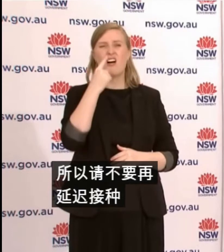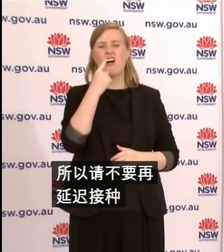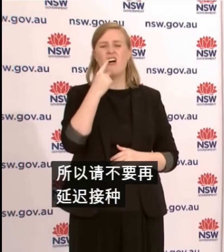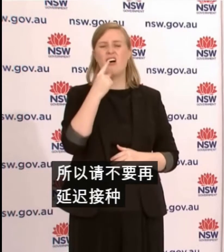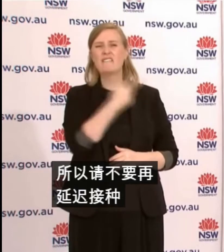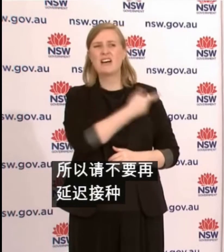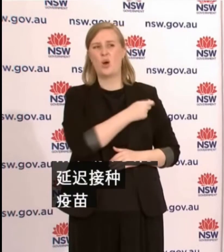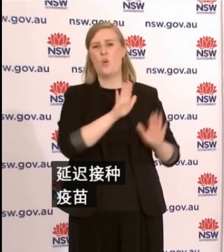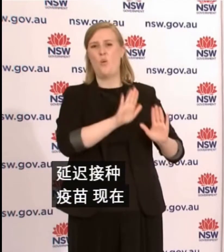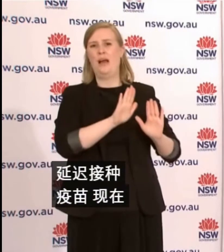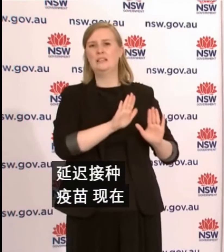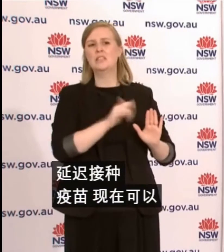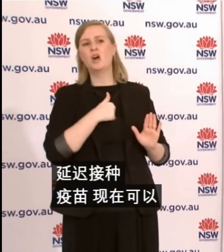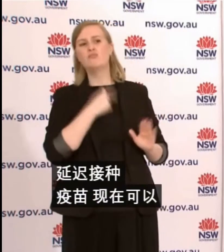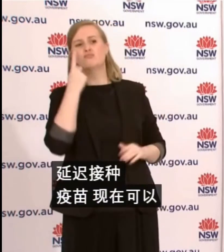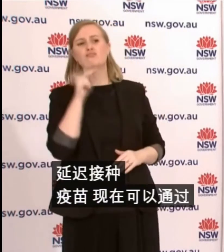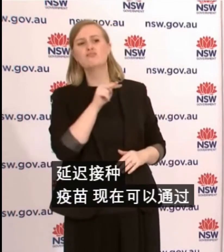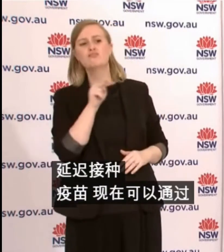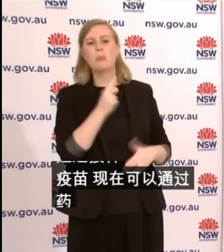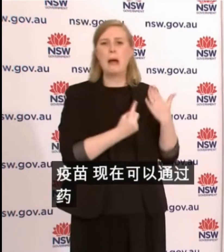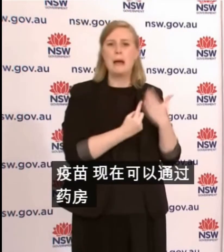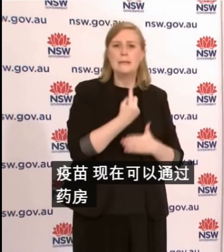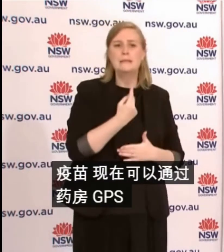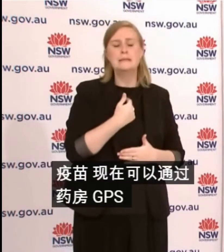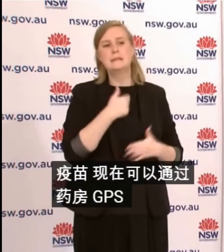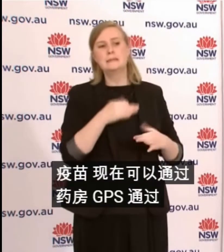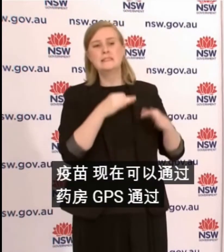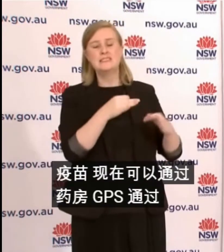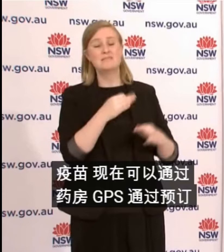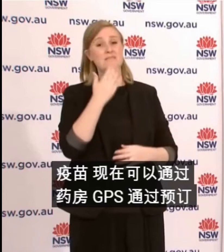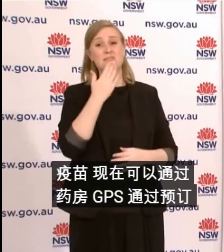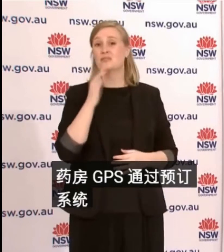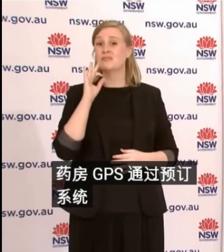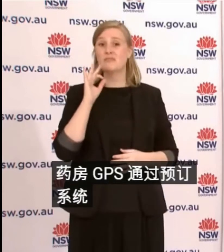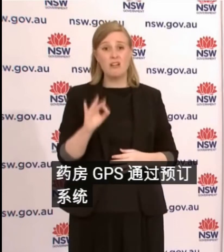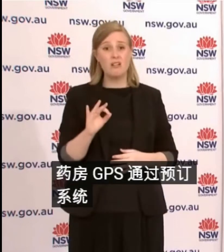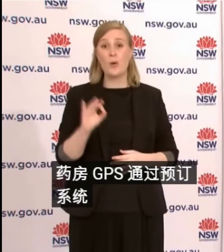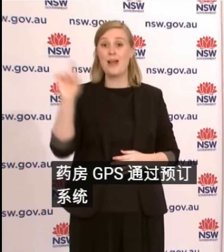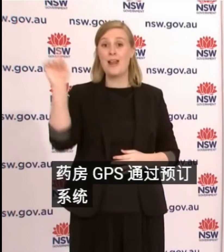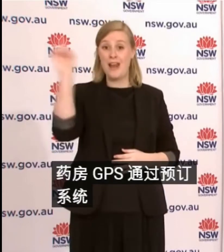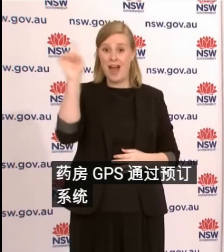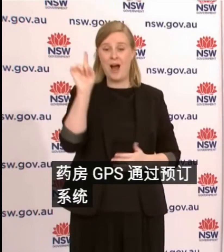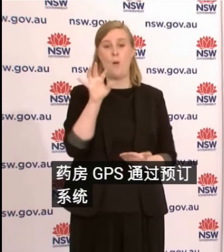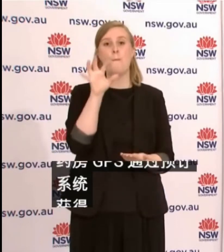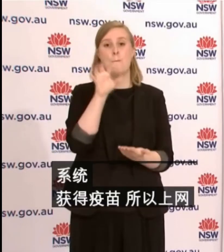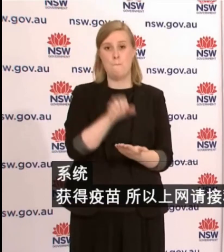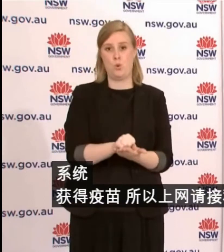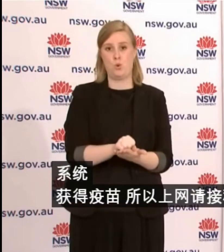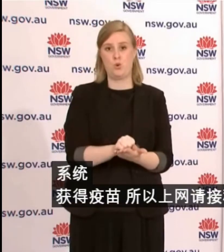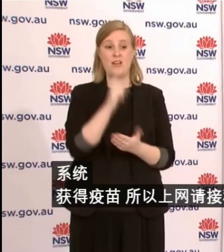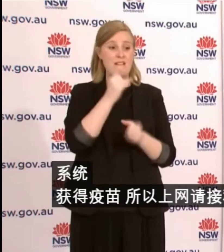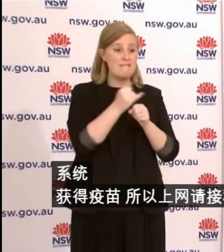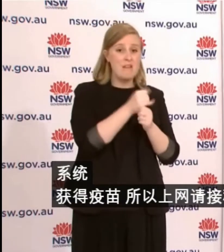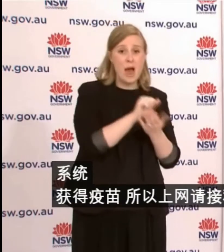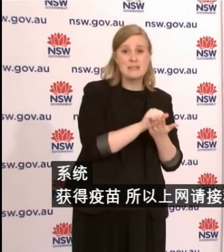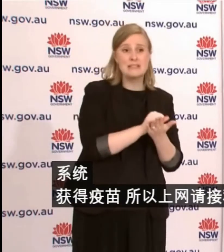now. Vaccines are available through pharmacies, GPs, through the booking system, so go online. Please get